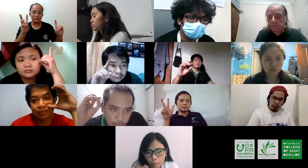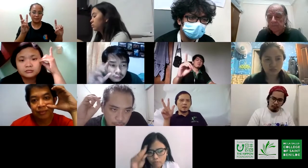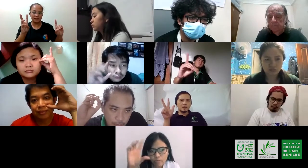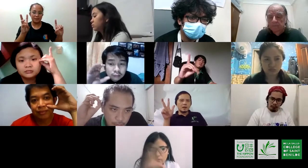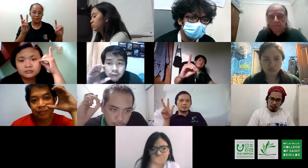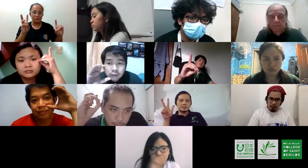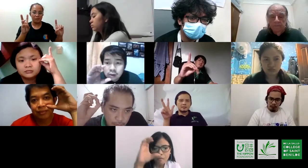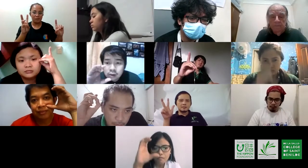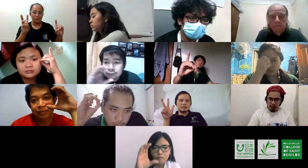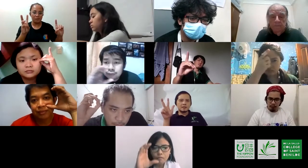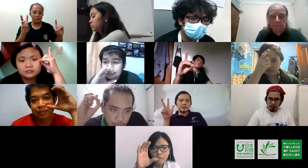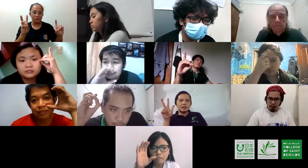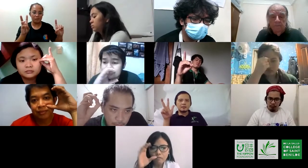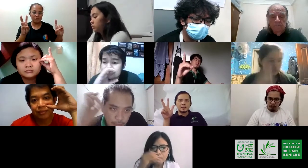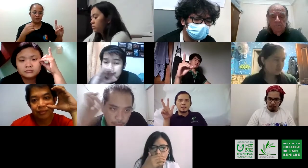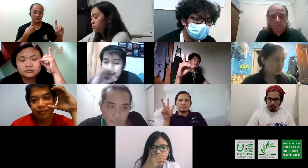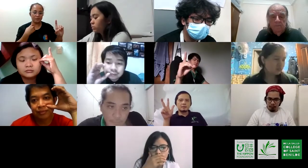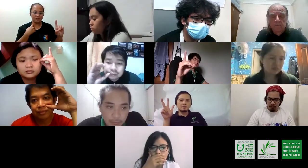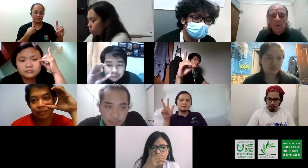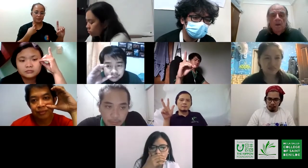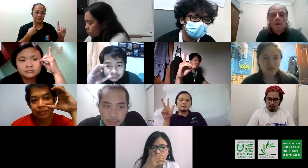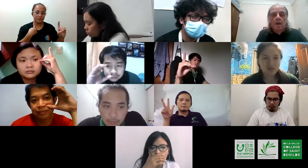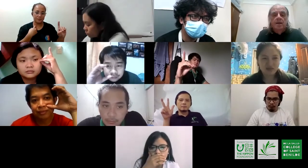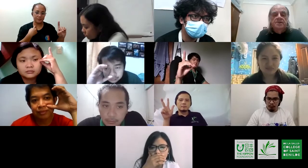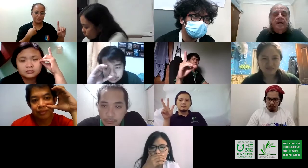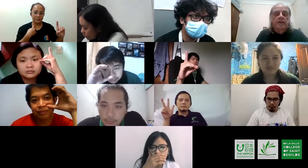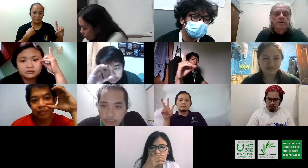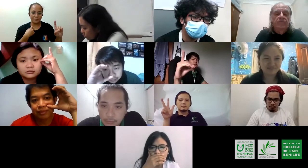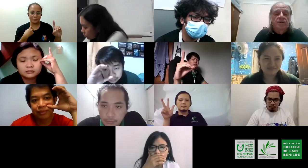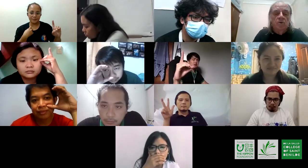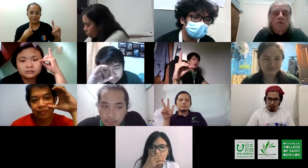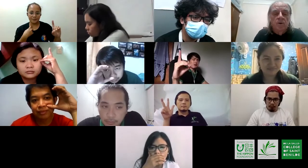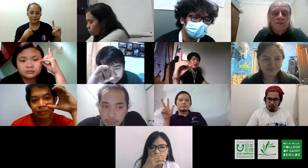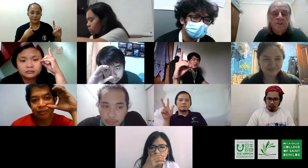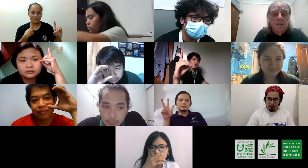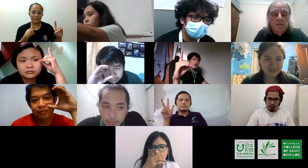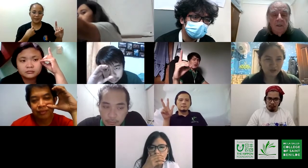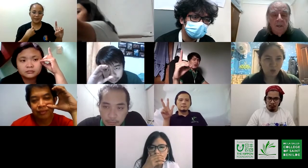I see C and D. First school was in,